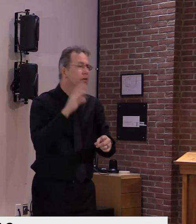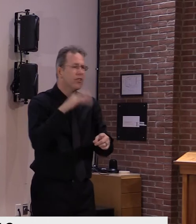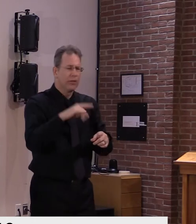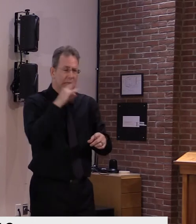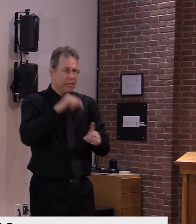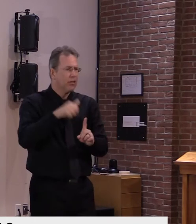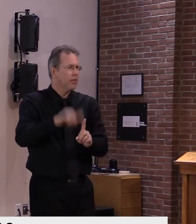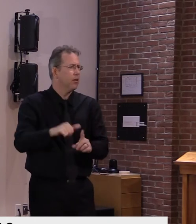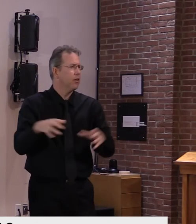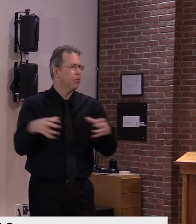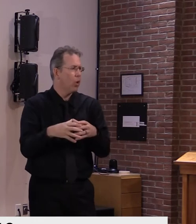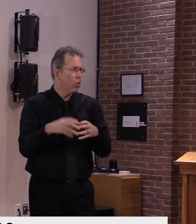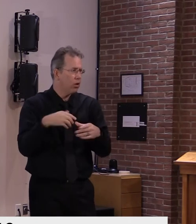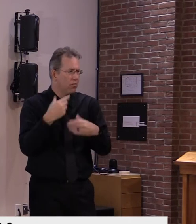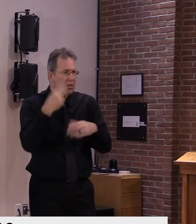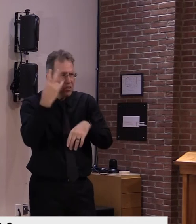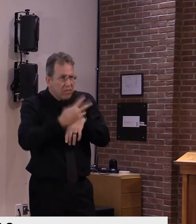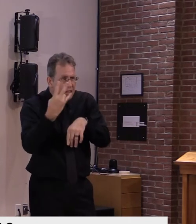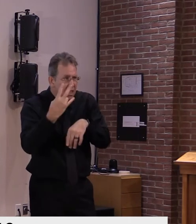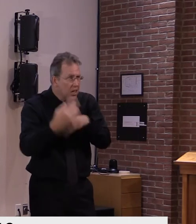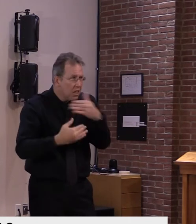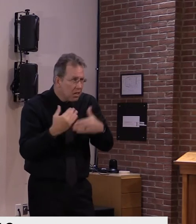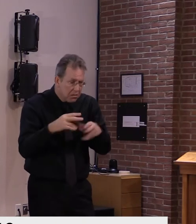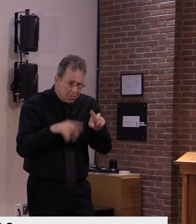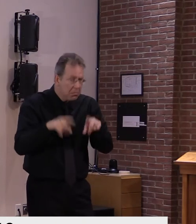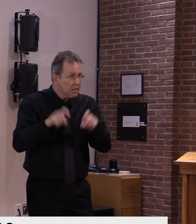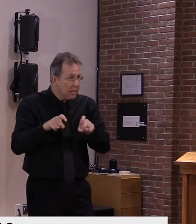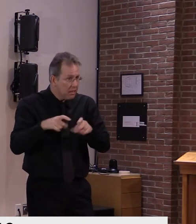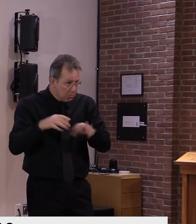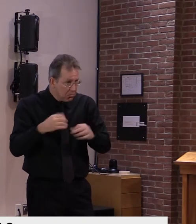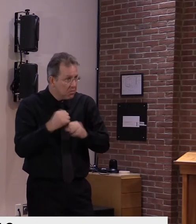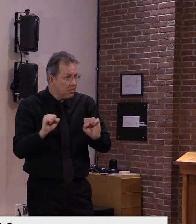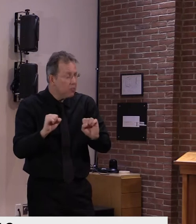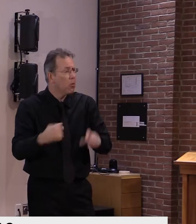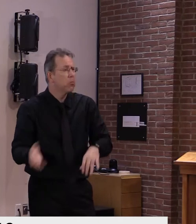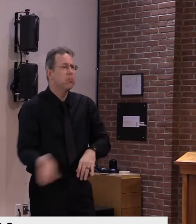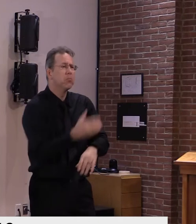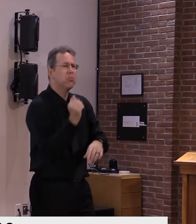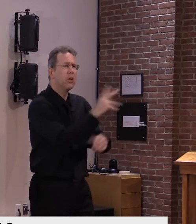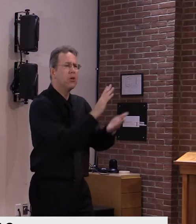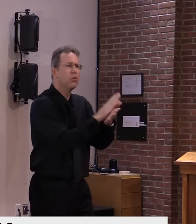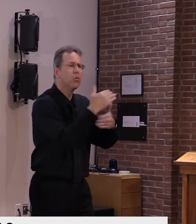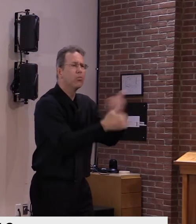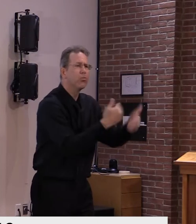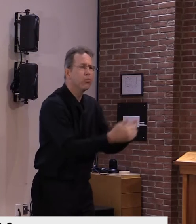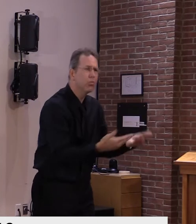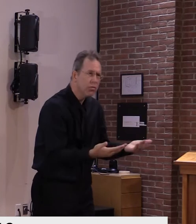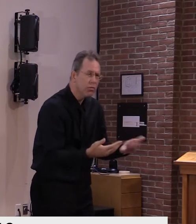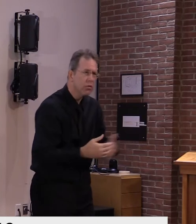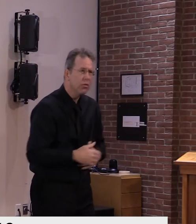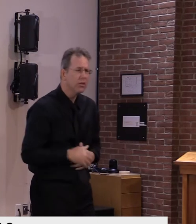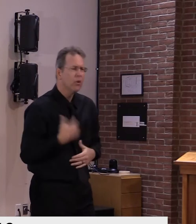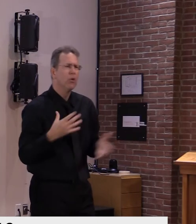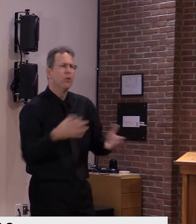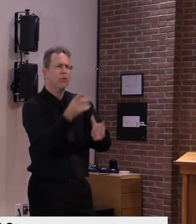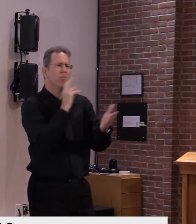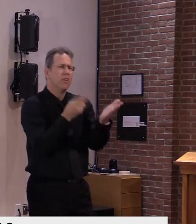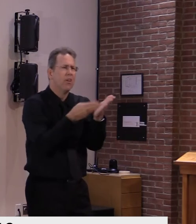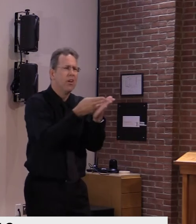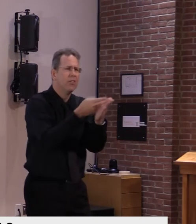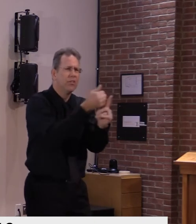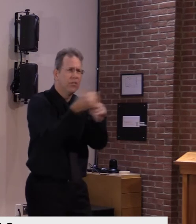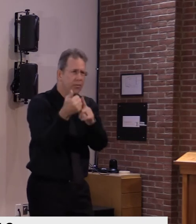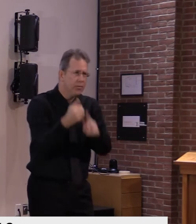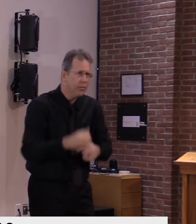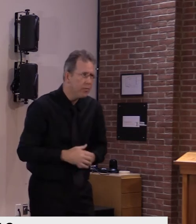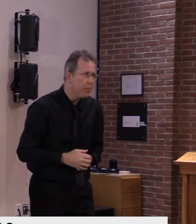Vermont, try and prevent the rise in number of cases. Now, admittedly, there was a lot of reaction to this.